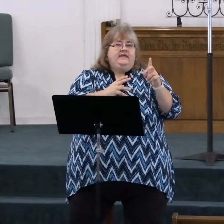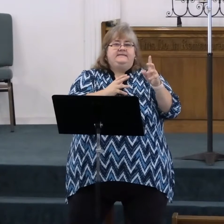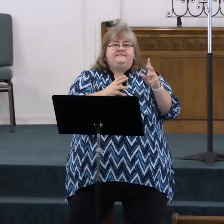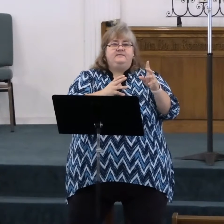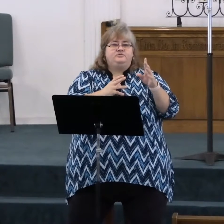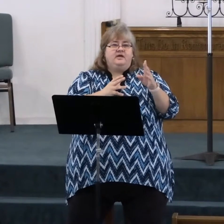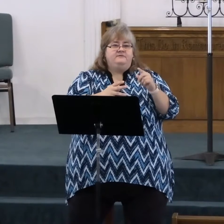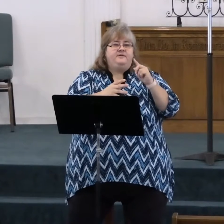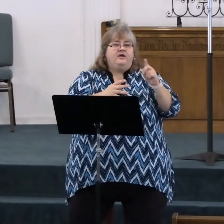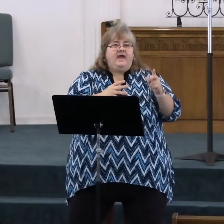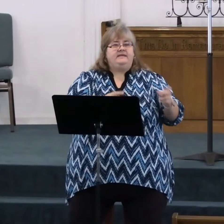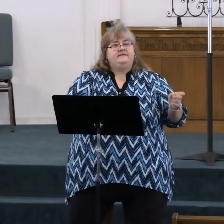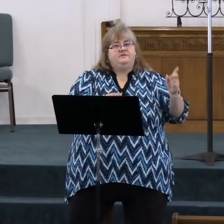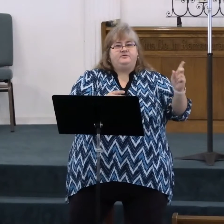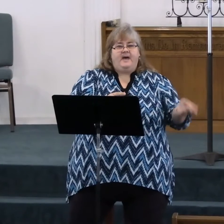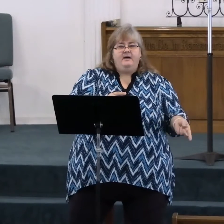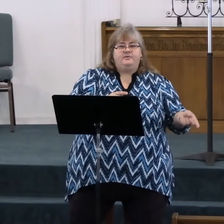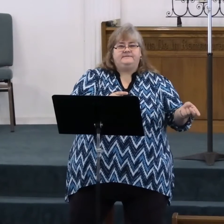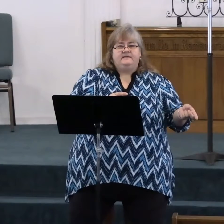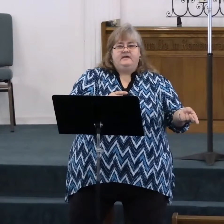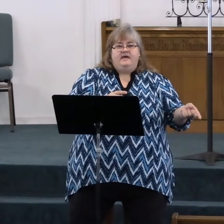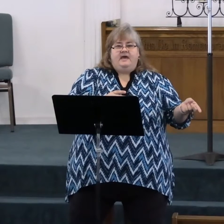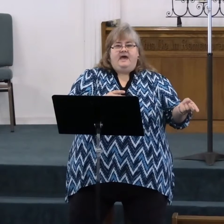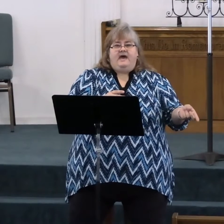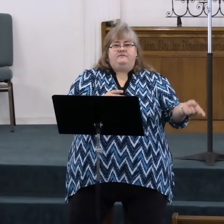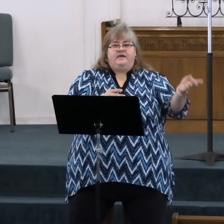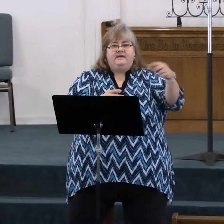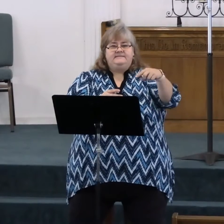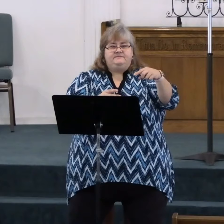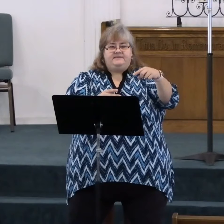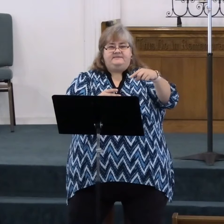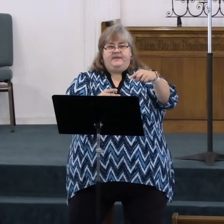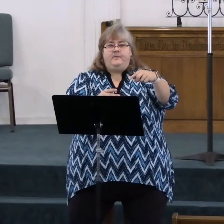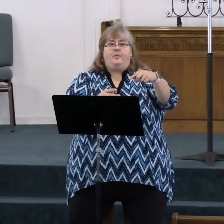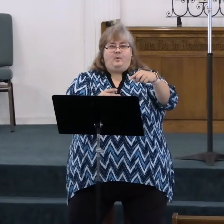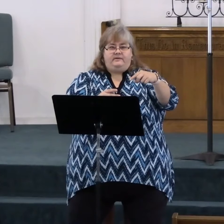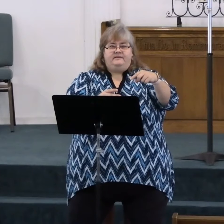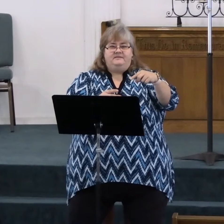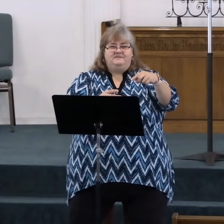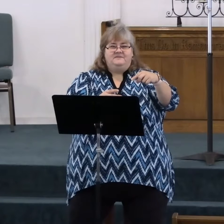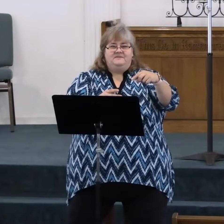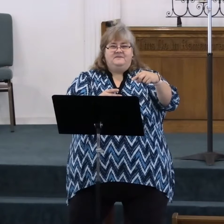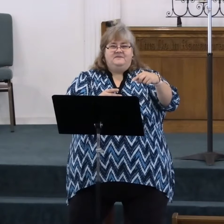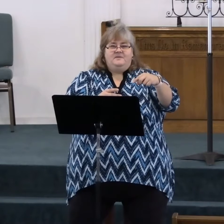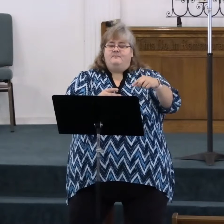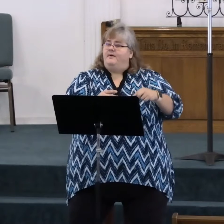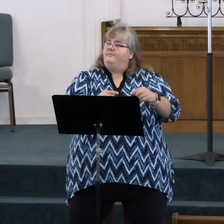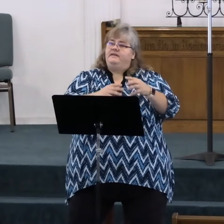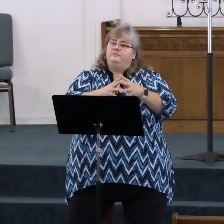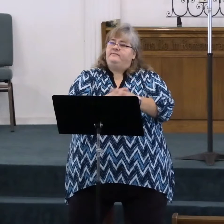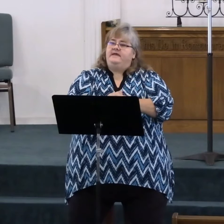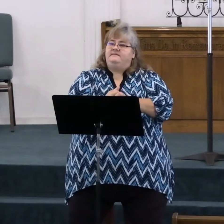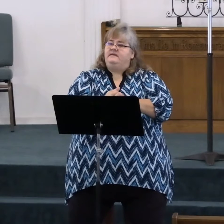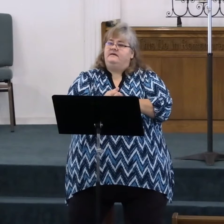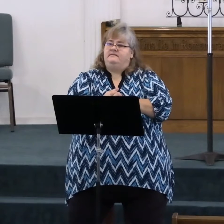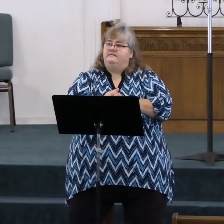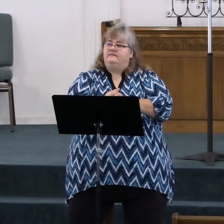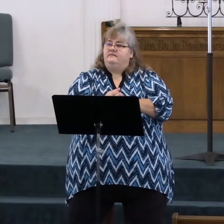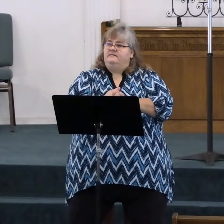is them trying to figure out how to get those Bibles out of customs at the airport. But, buddy, when they did, they